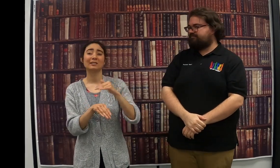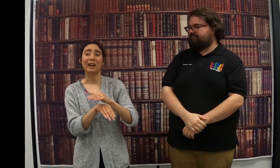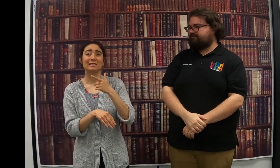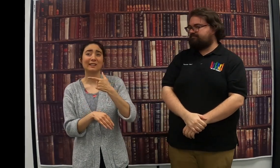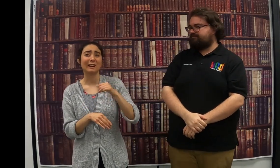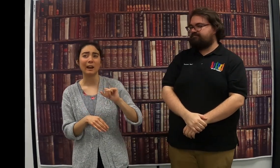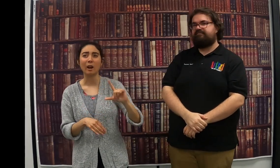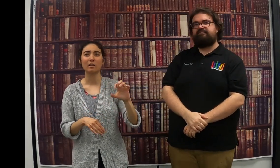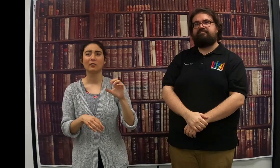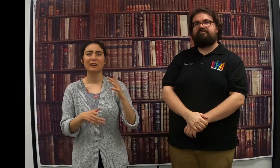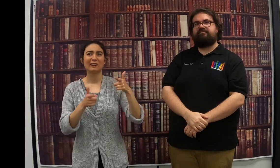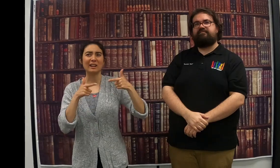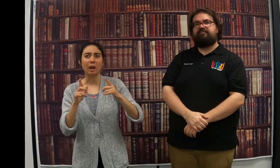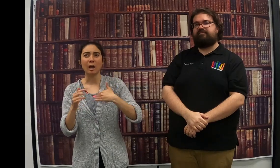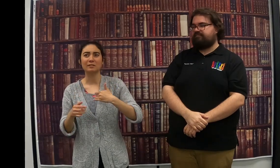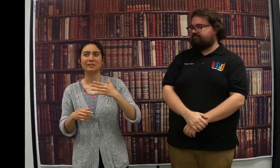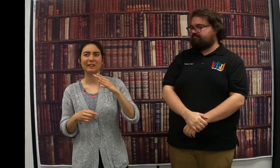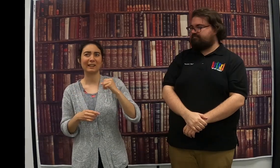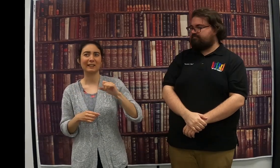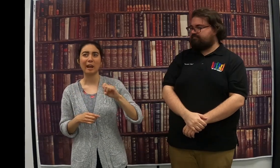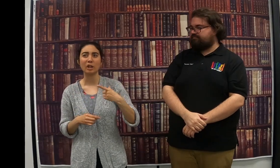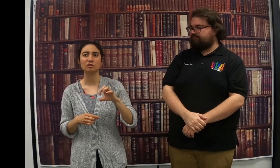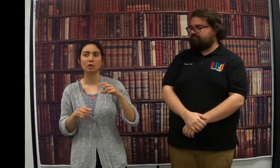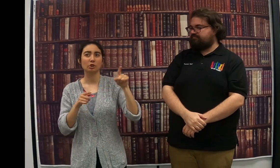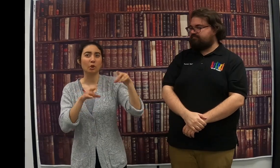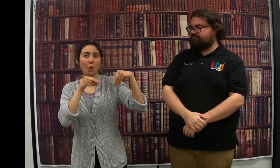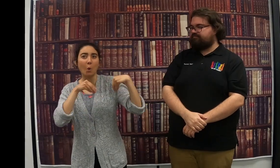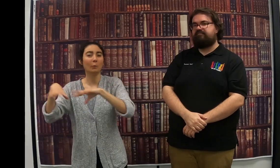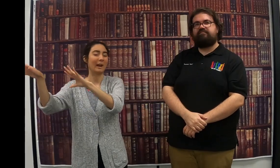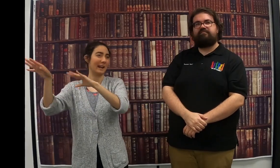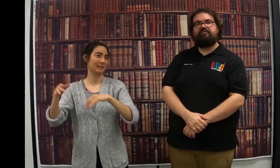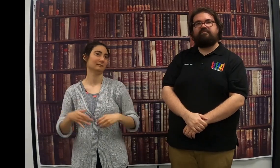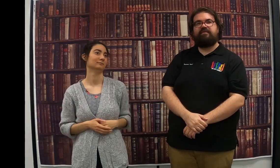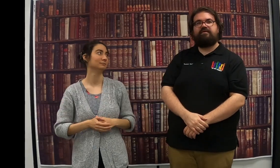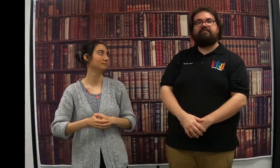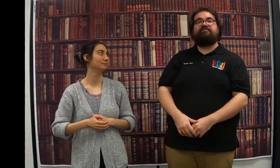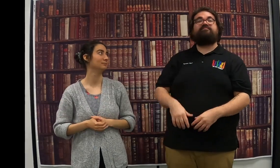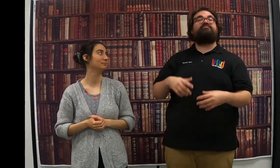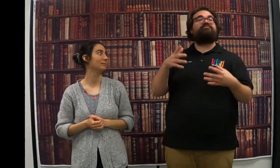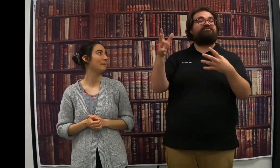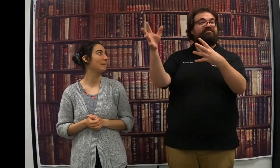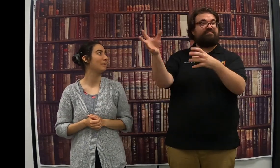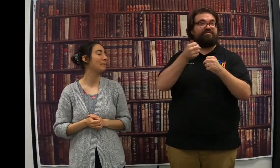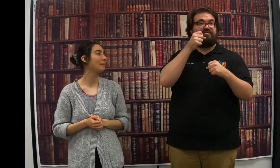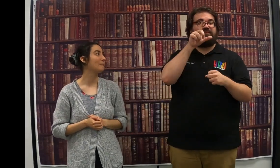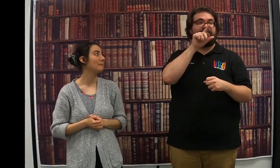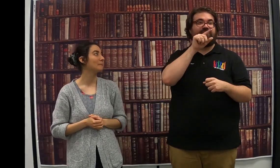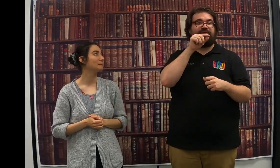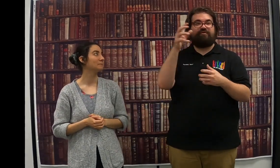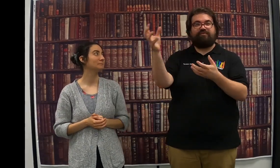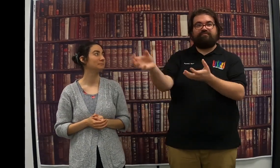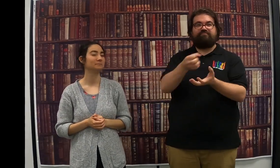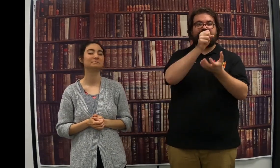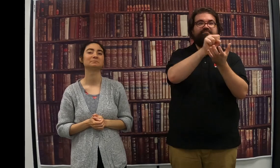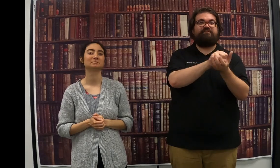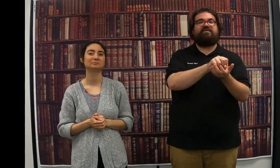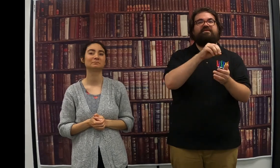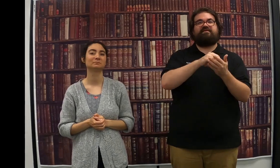"Nightingale, nightingale, let us cage you away," and took the bird away in